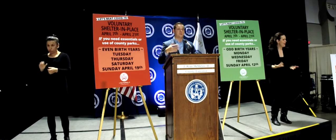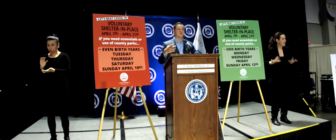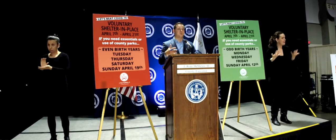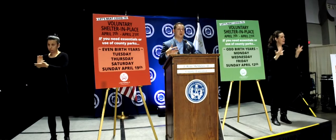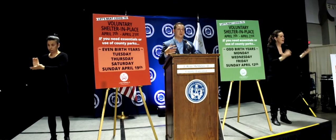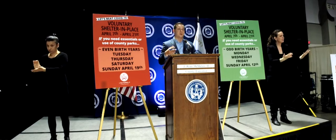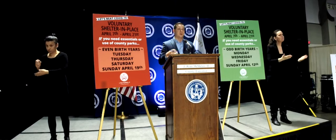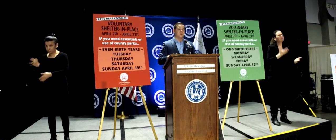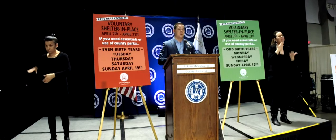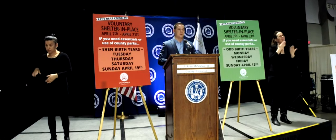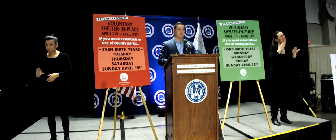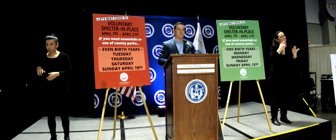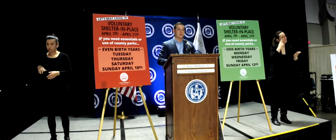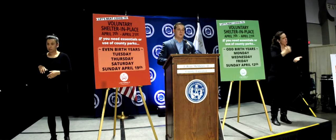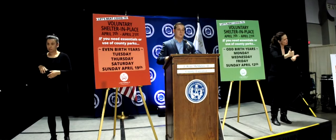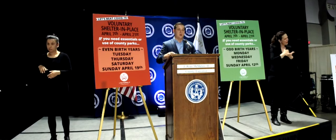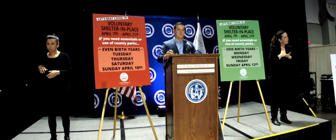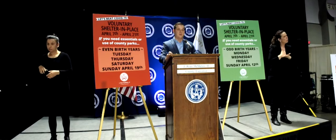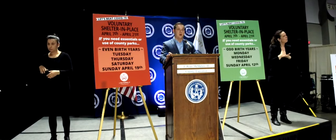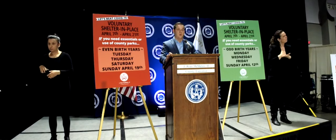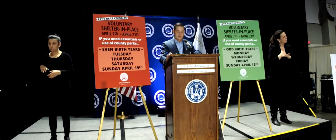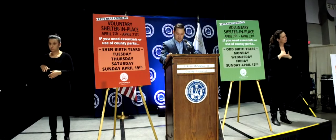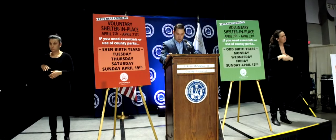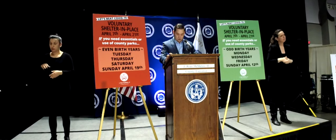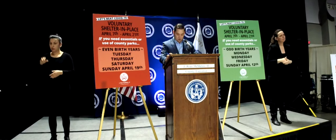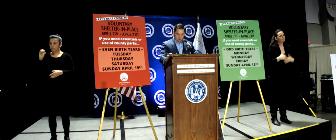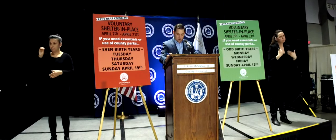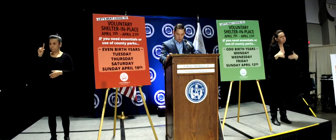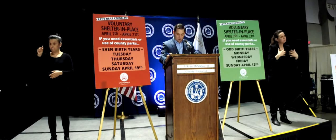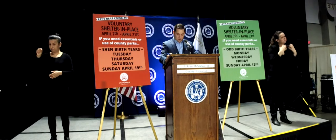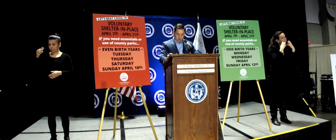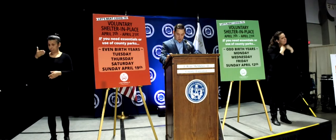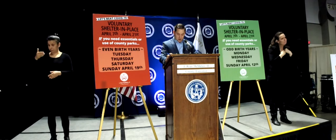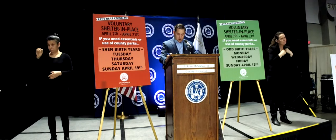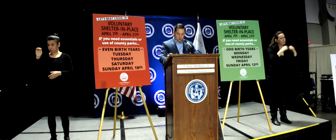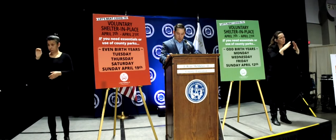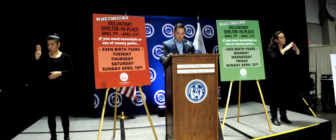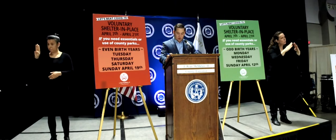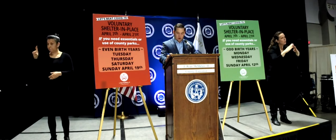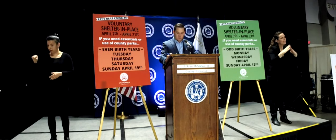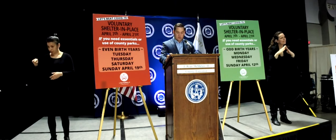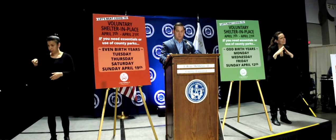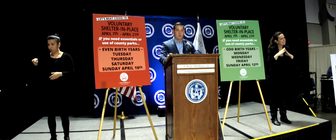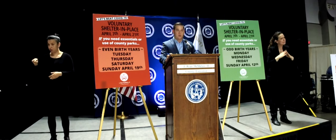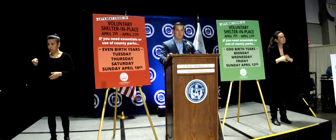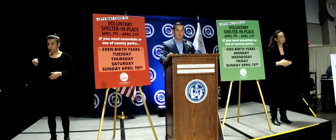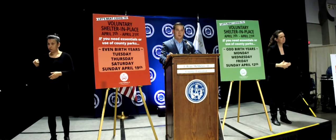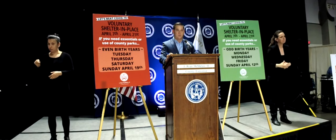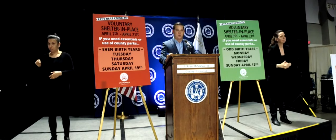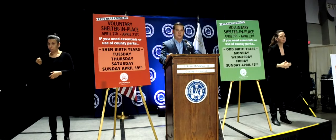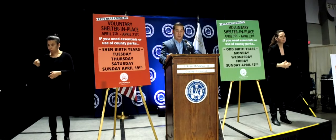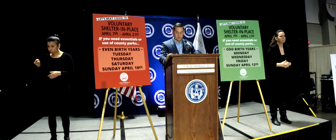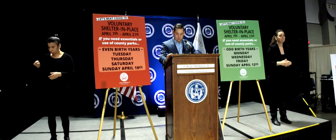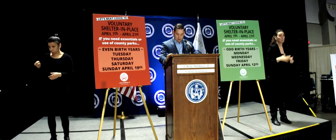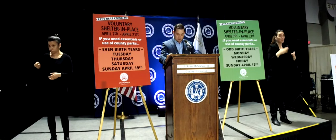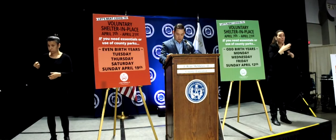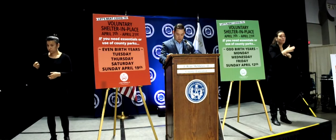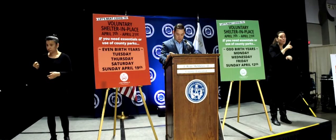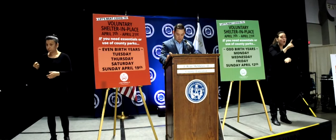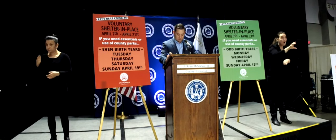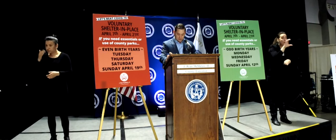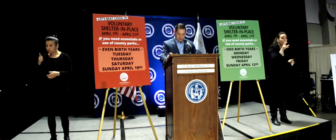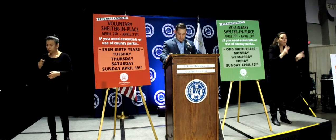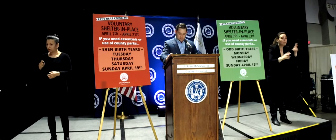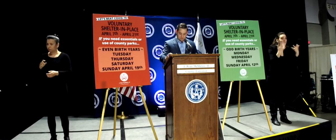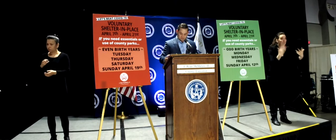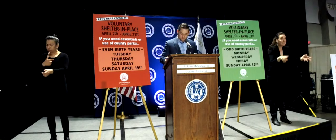that type of spirit in the community, trying to figure out ways they can do our part. Well over 100 people have reached out and volunteered.